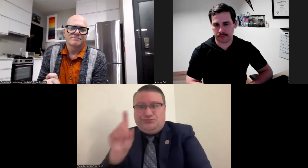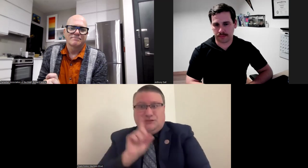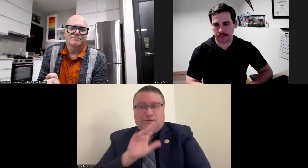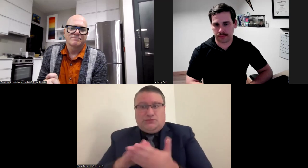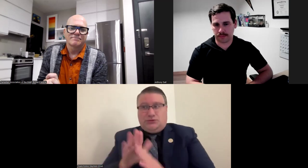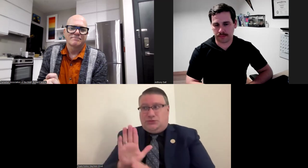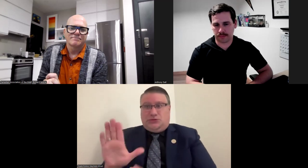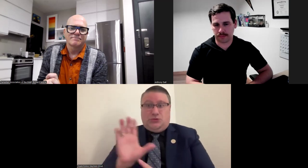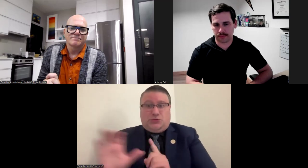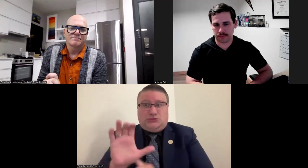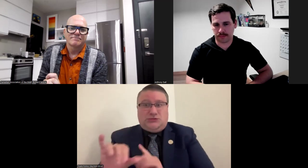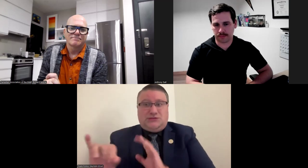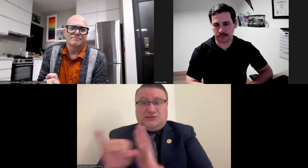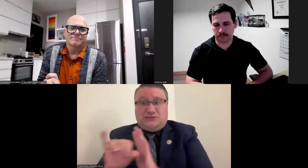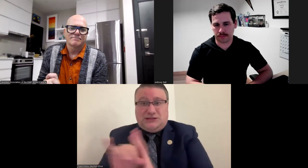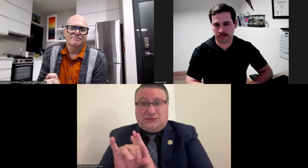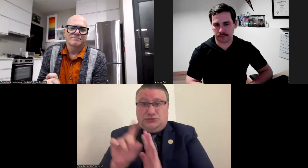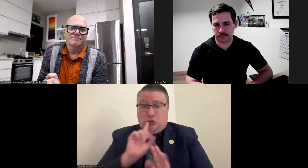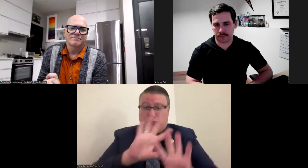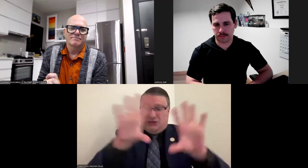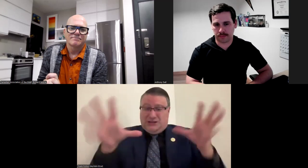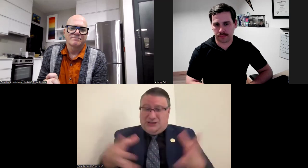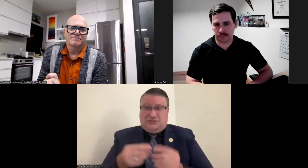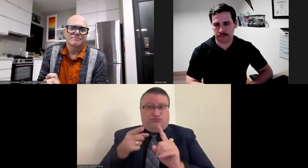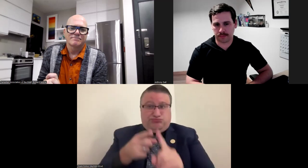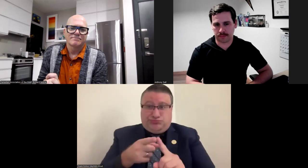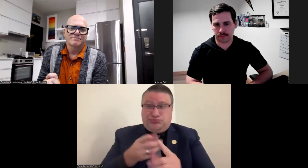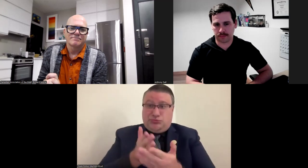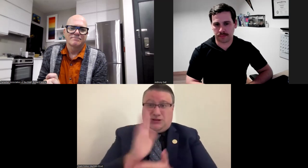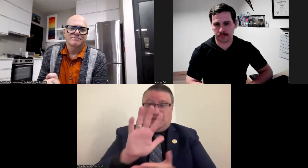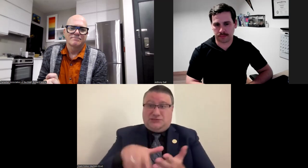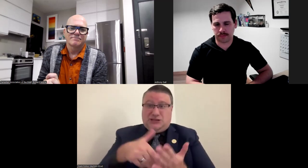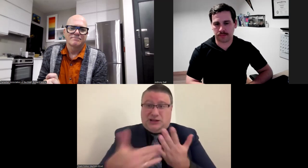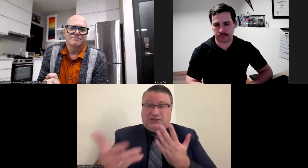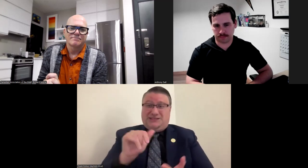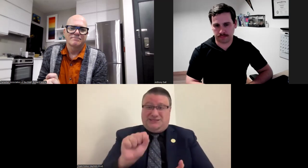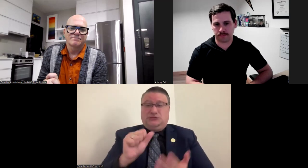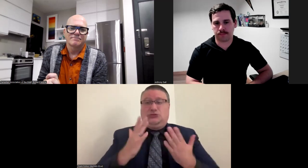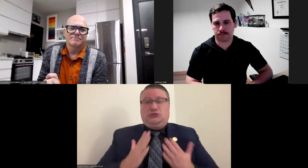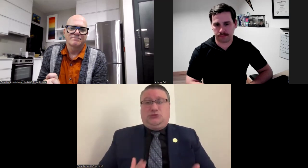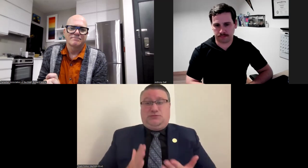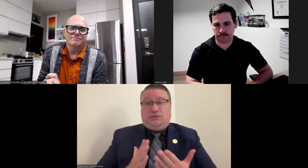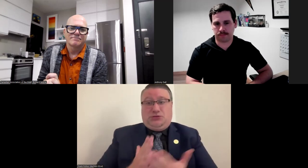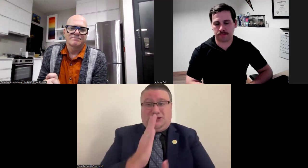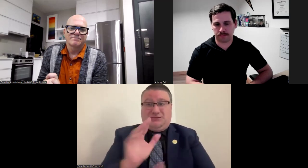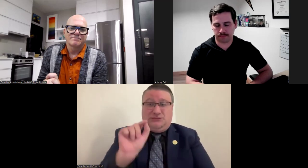that referrals can be made to different agencies and organizations, that community is part of